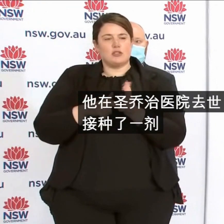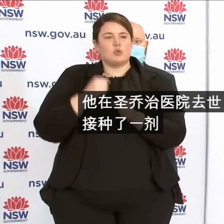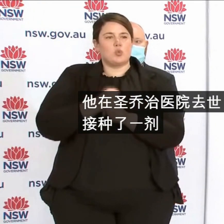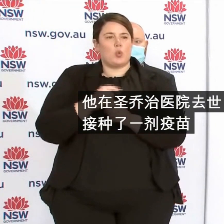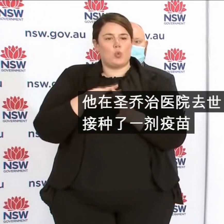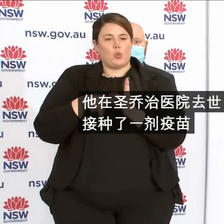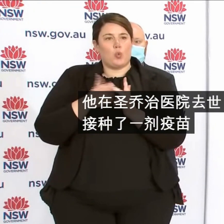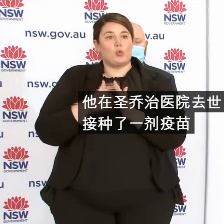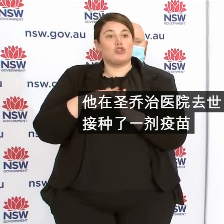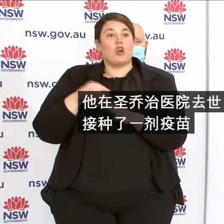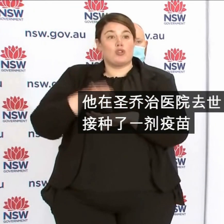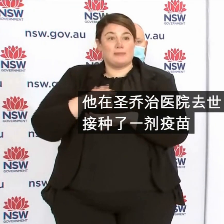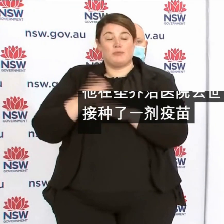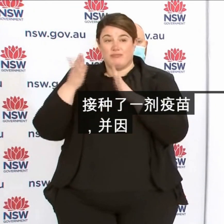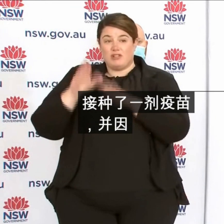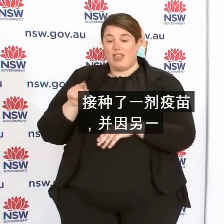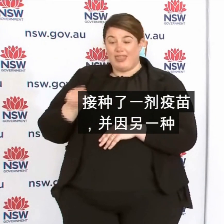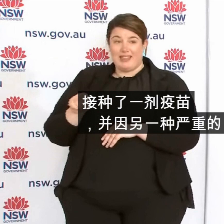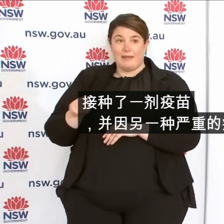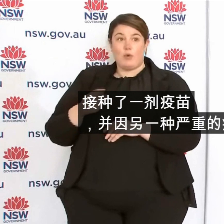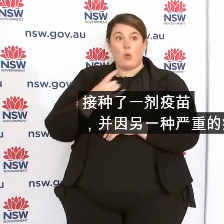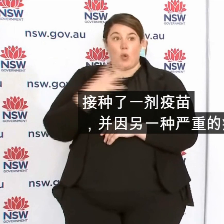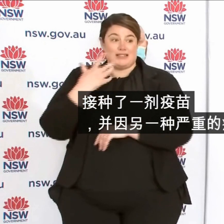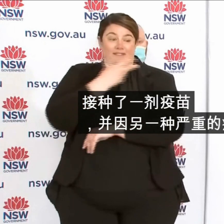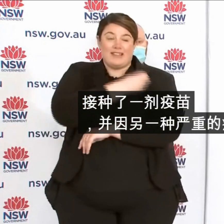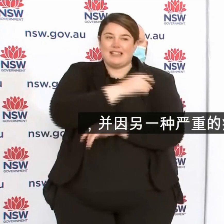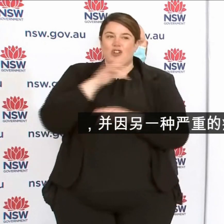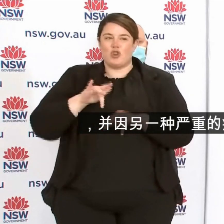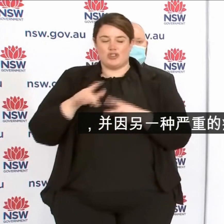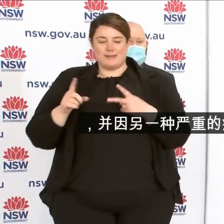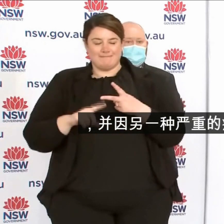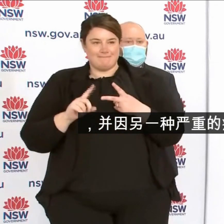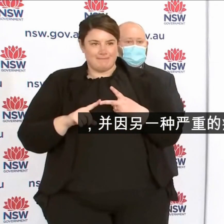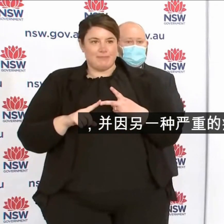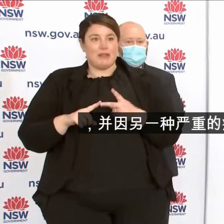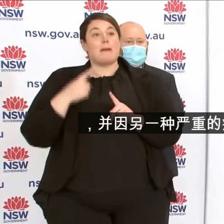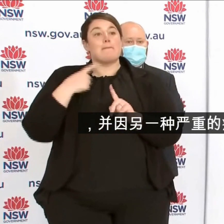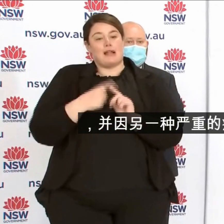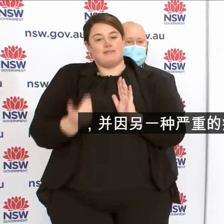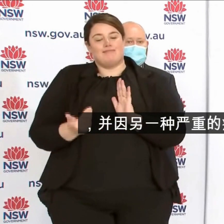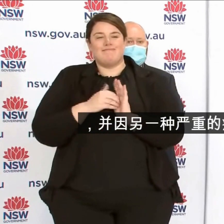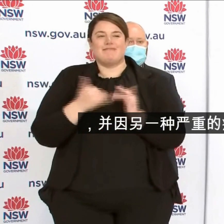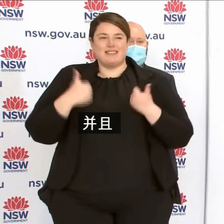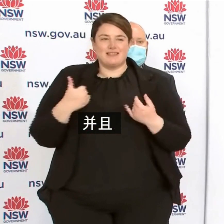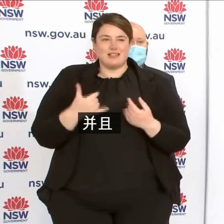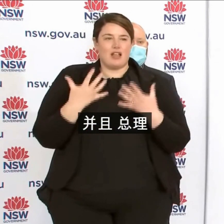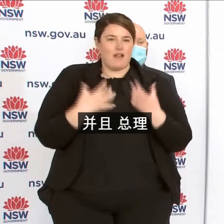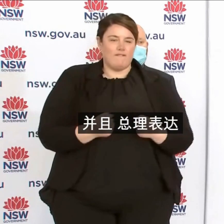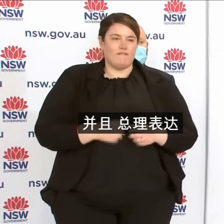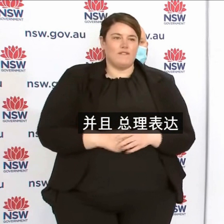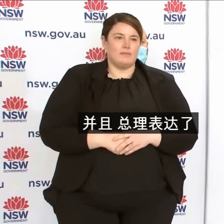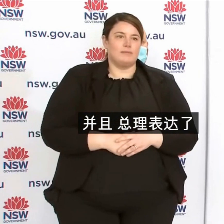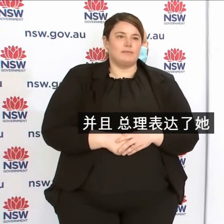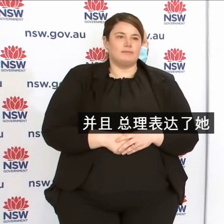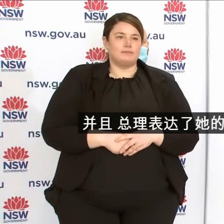1 dose of vaccine and was also being treated for another serious medical condition. And as